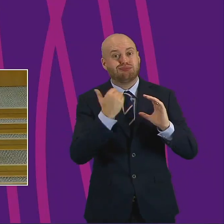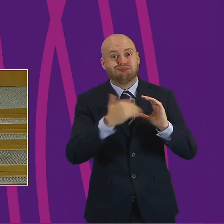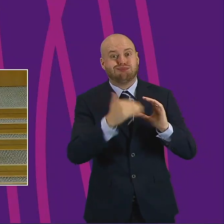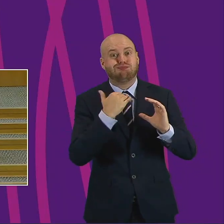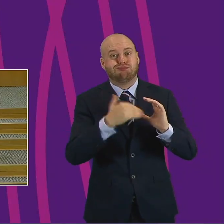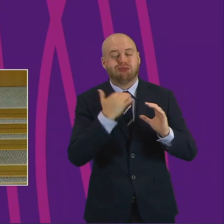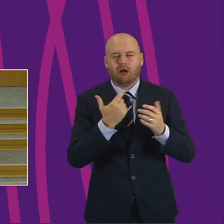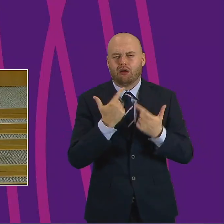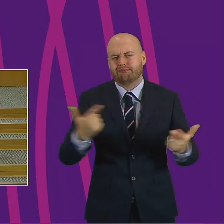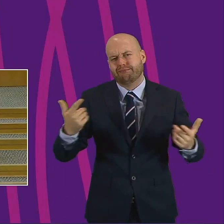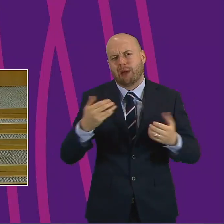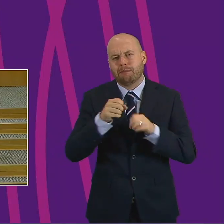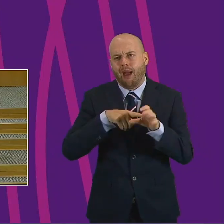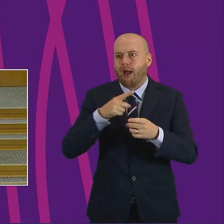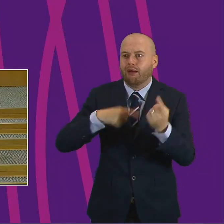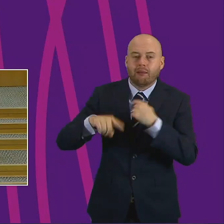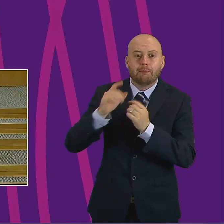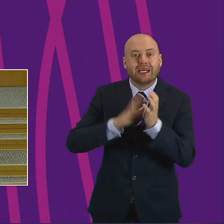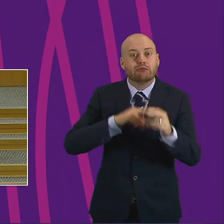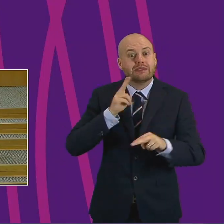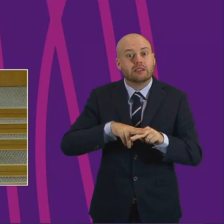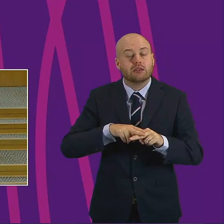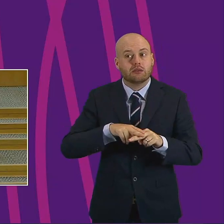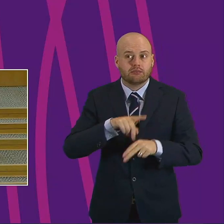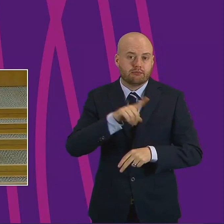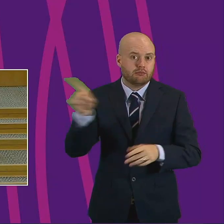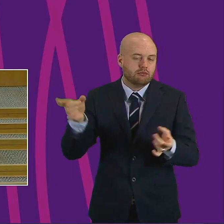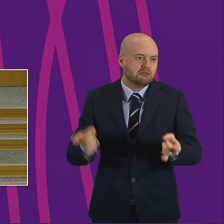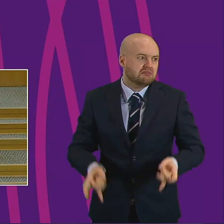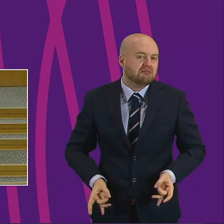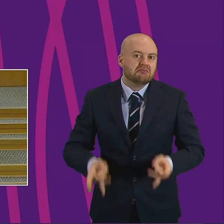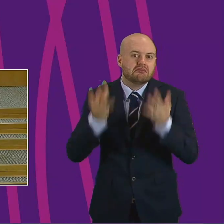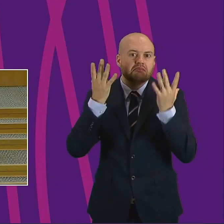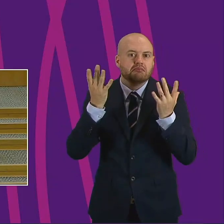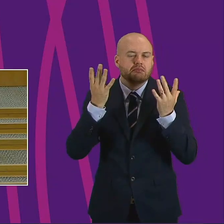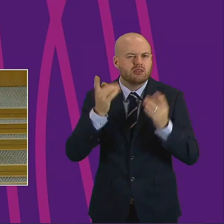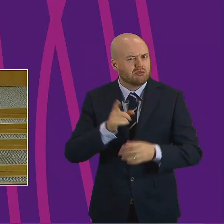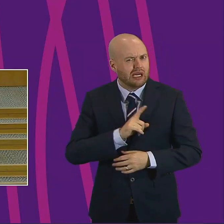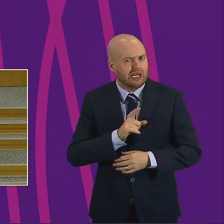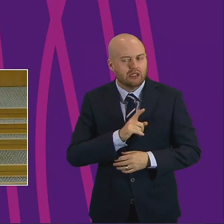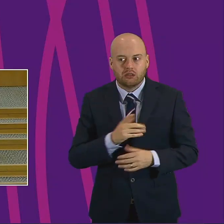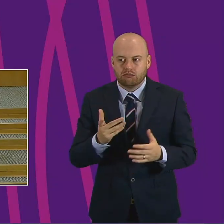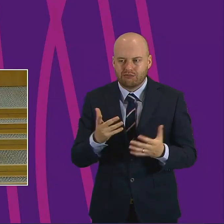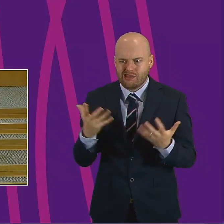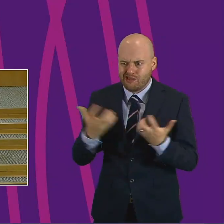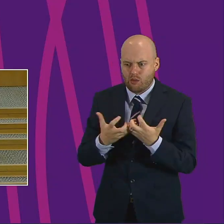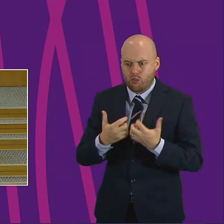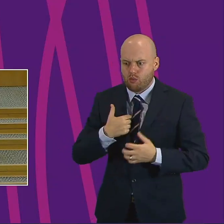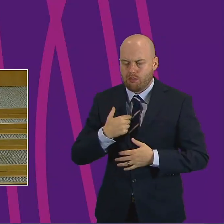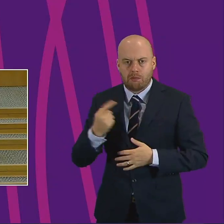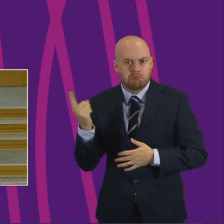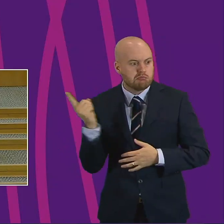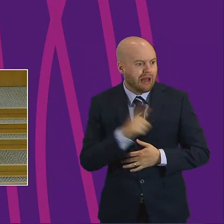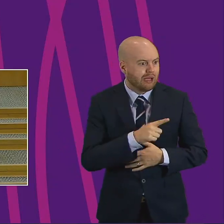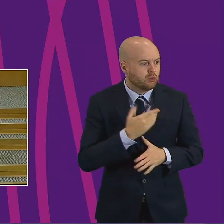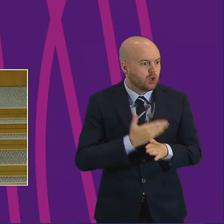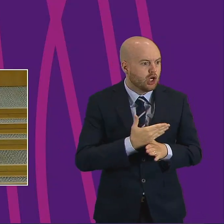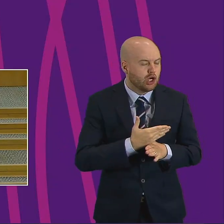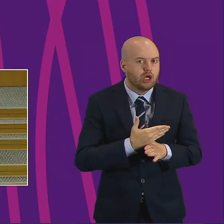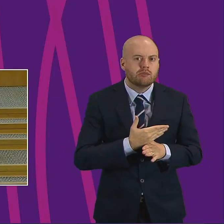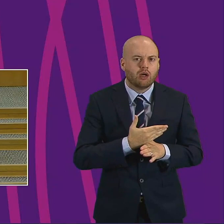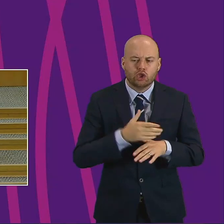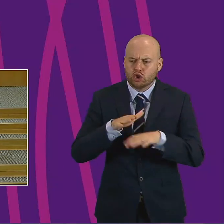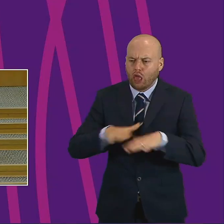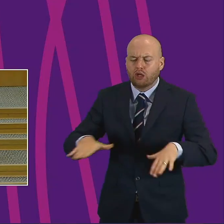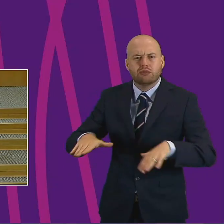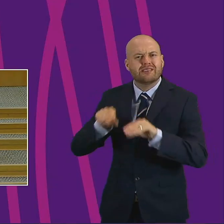concerned and angry this weekend. They're concerned over how they can possibly return to work with their children only being educated part-time.